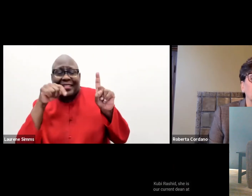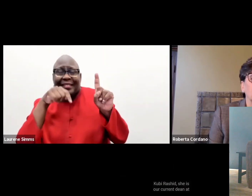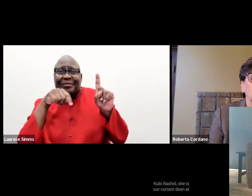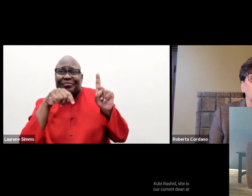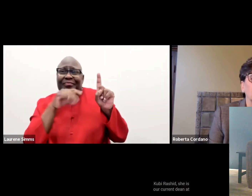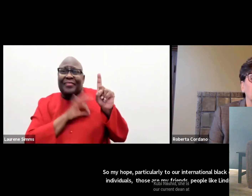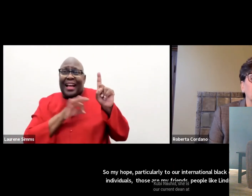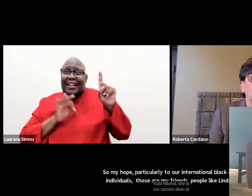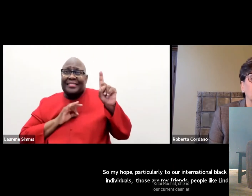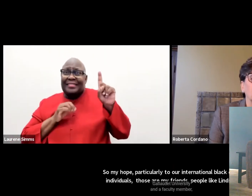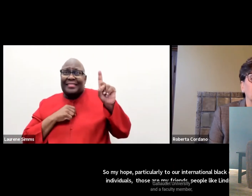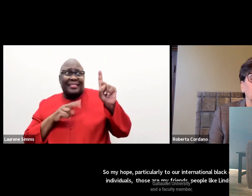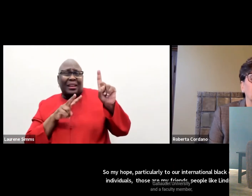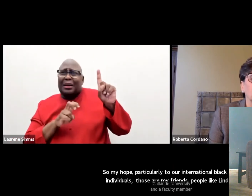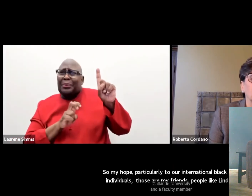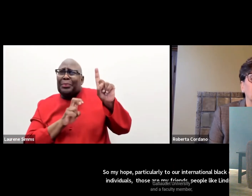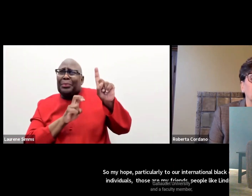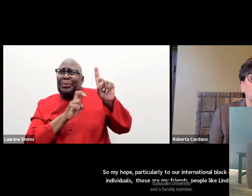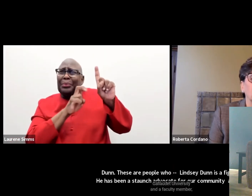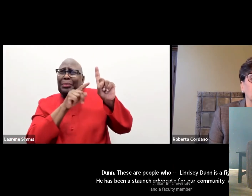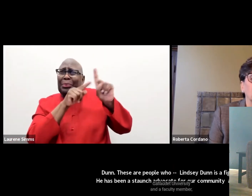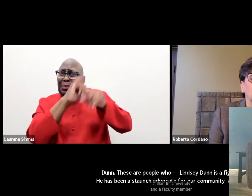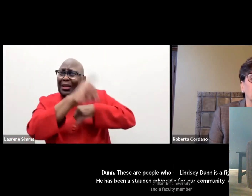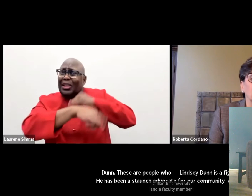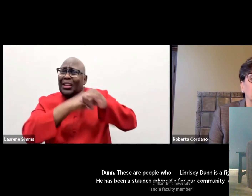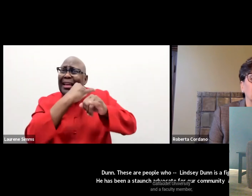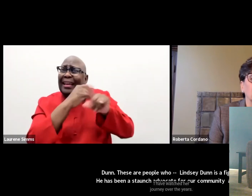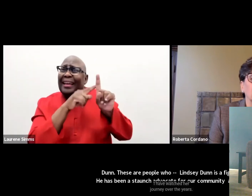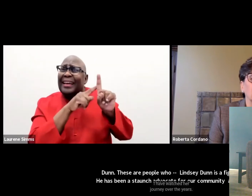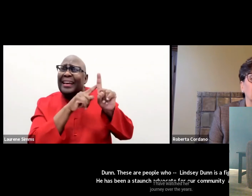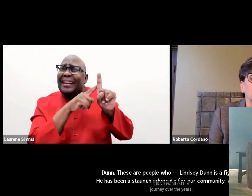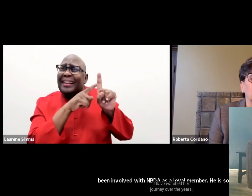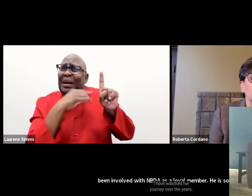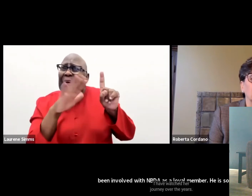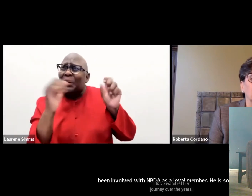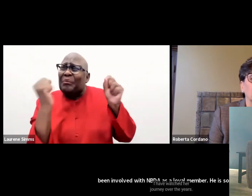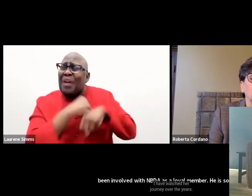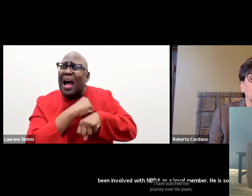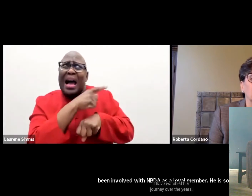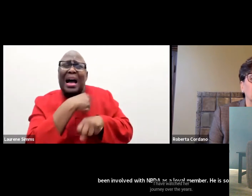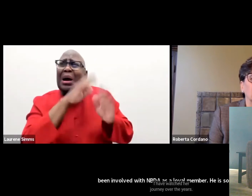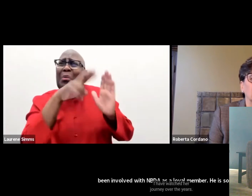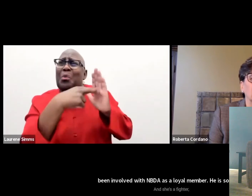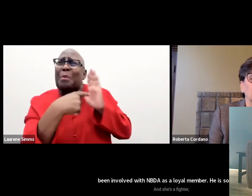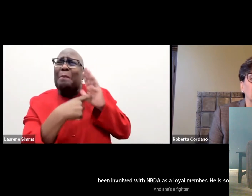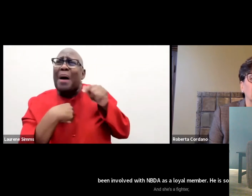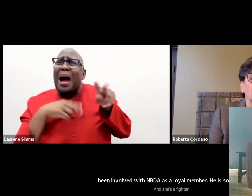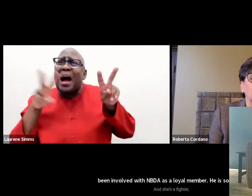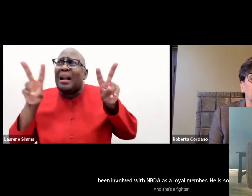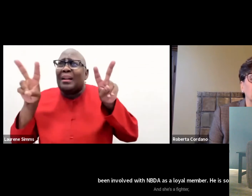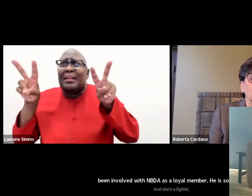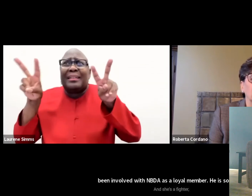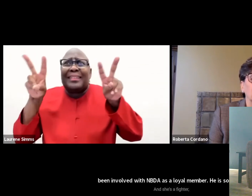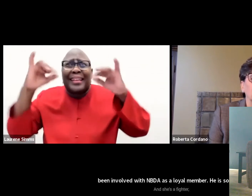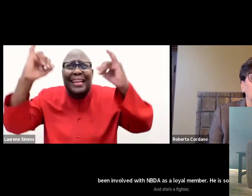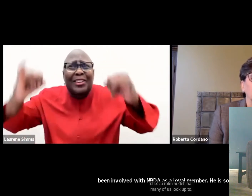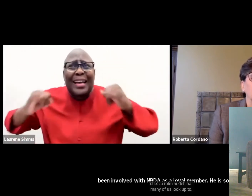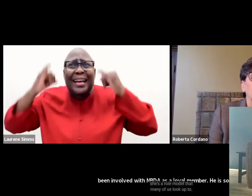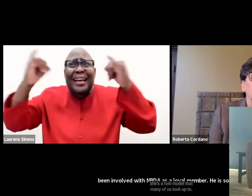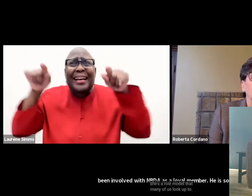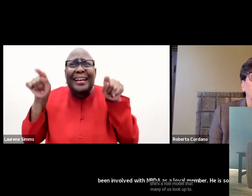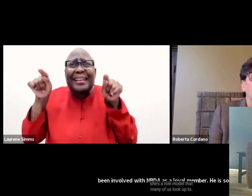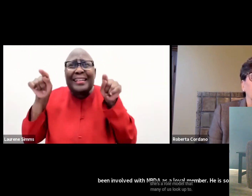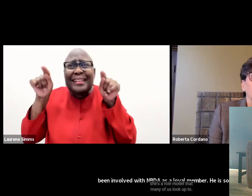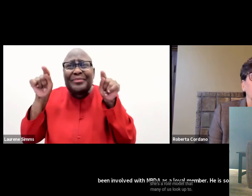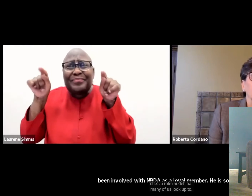Kuber Rashad is our current dean at Gallaudet University. I have watched her journey over the years, and she's been